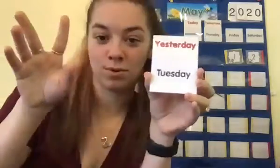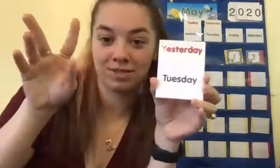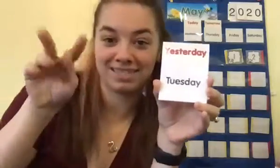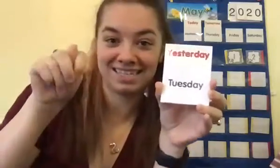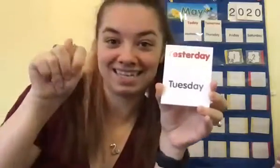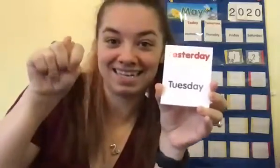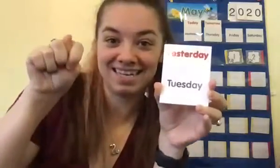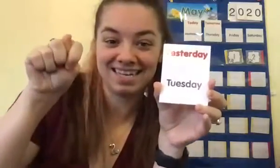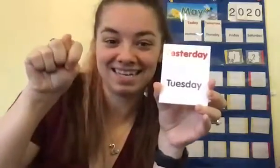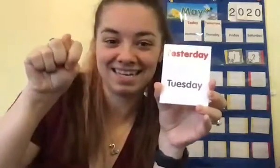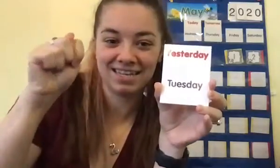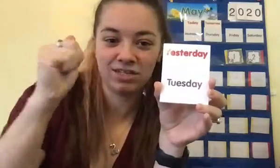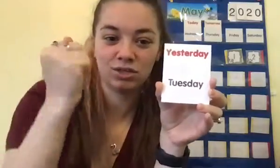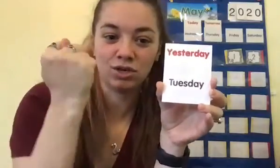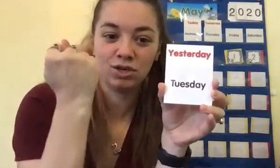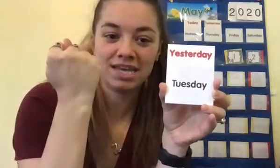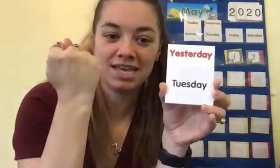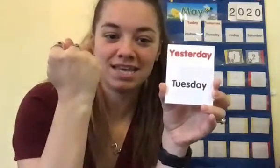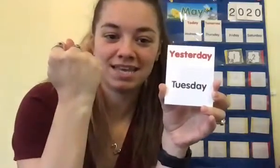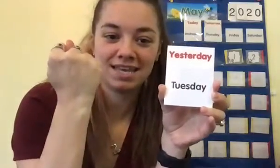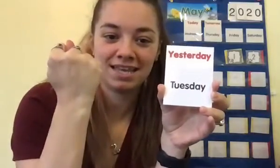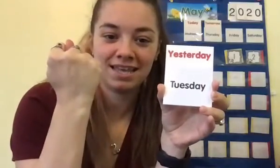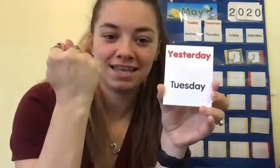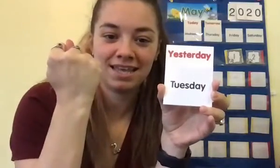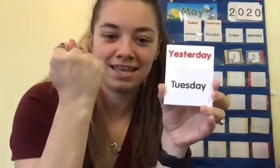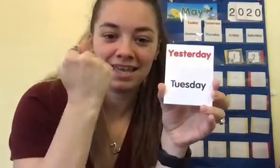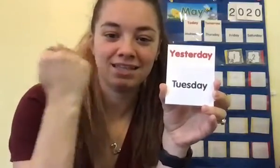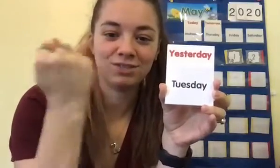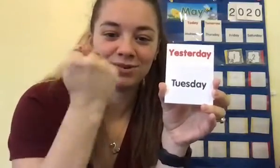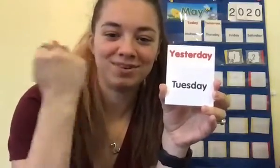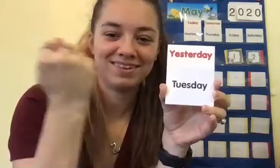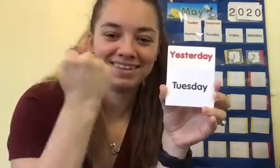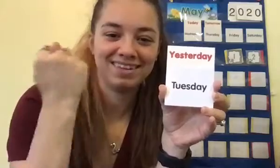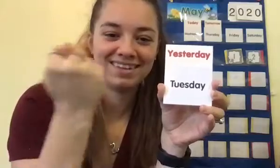T. Turn it and circle.